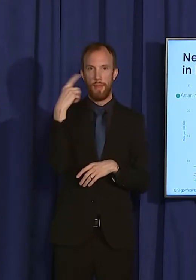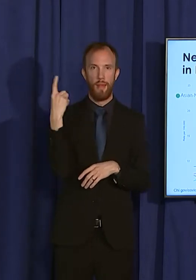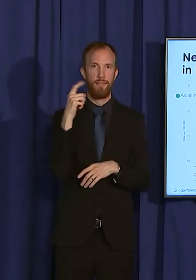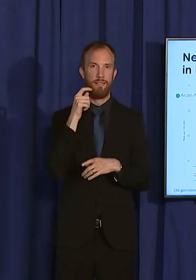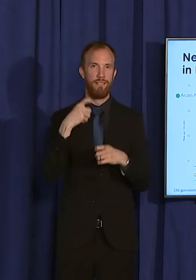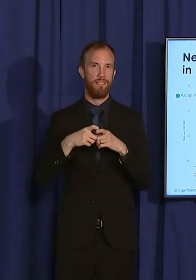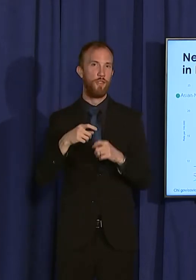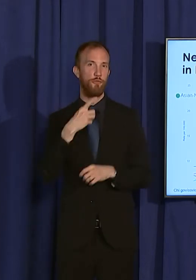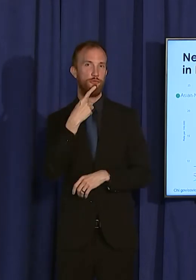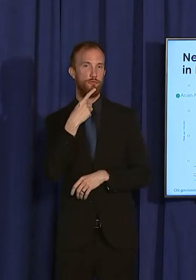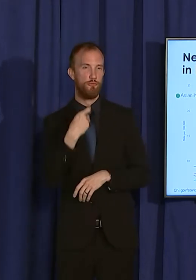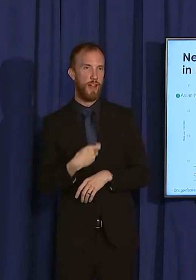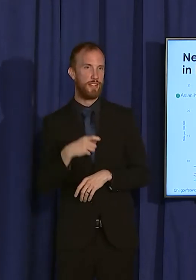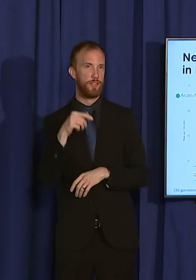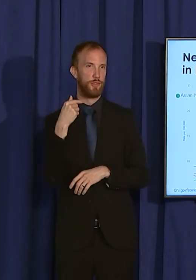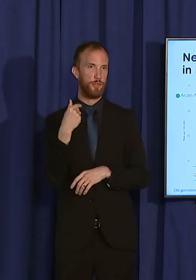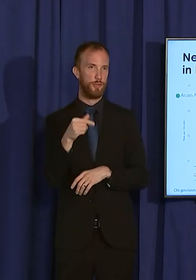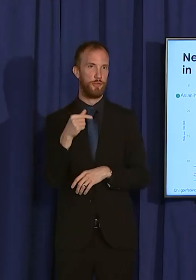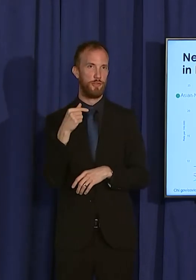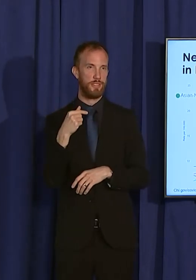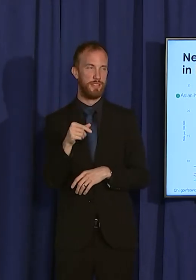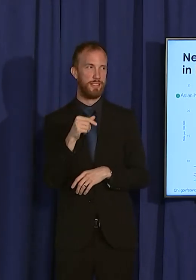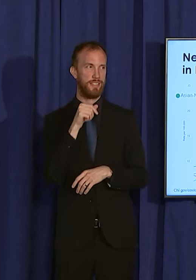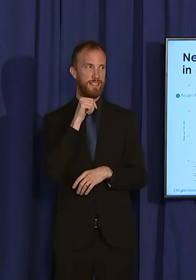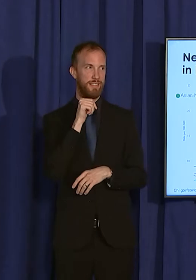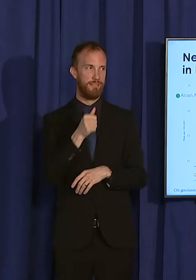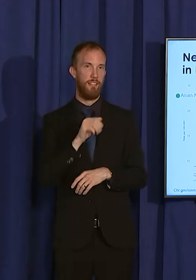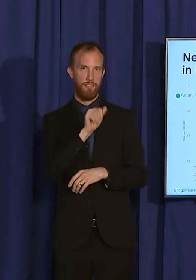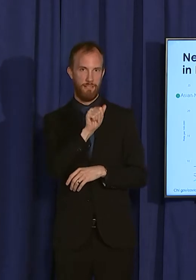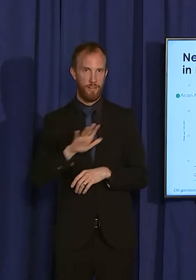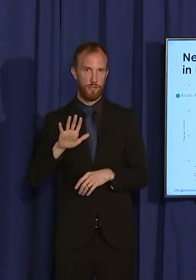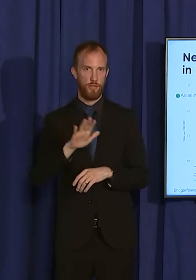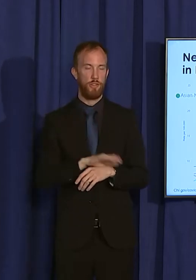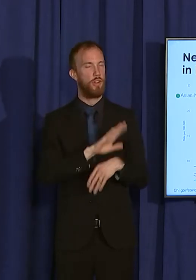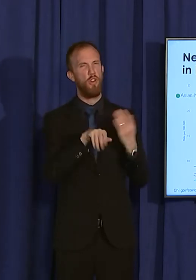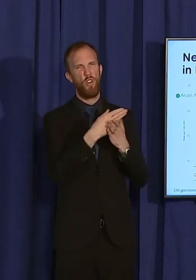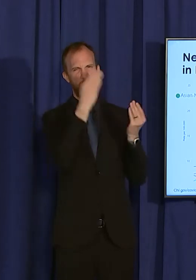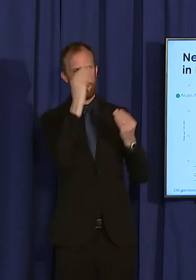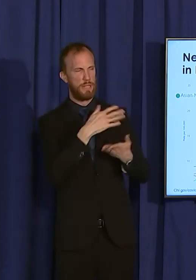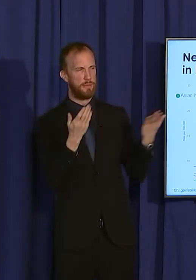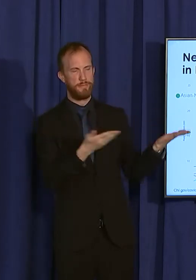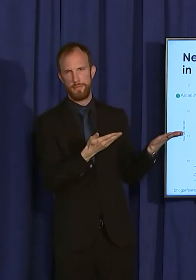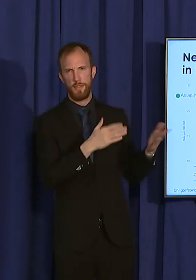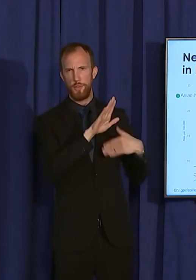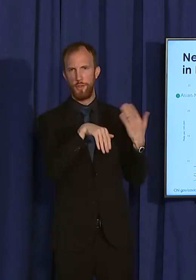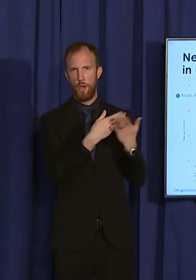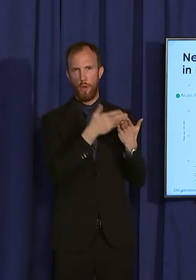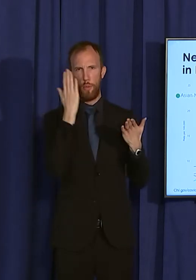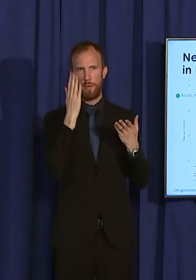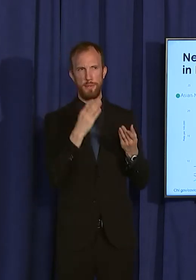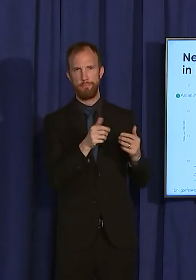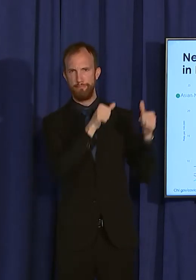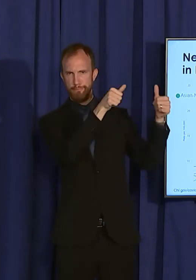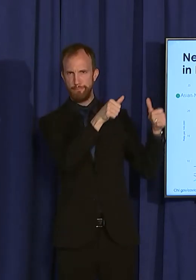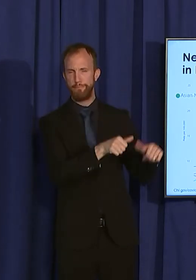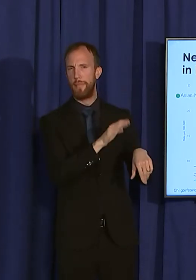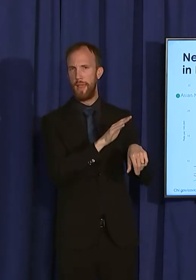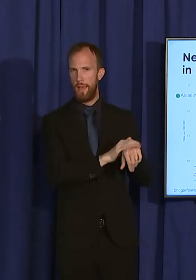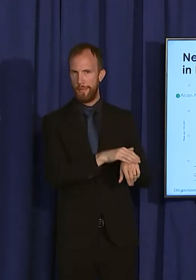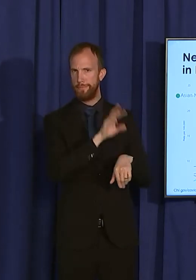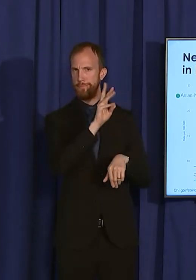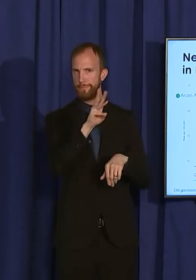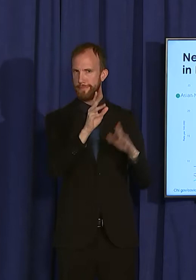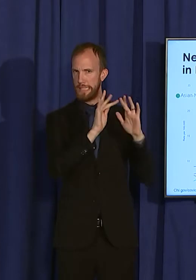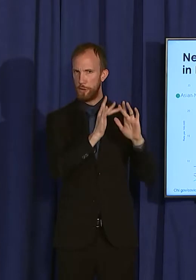Chicagoans, and in green Asian non-Latinx Chicagoans. All of this data is publicly available, and we'll post it on the website. You can see